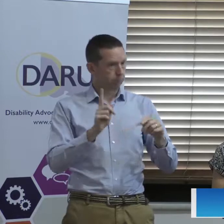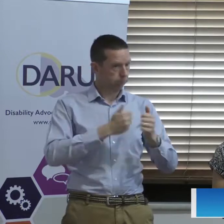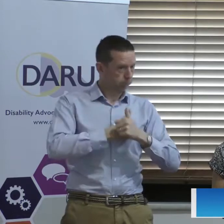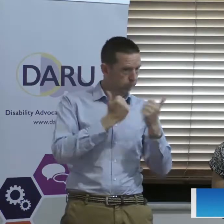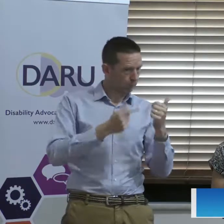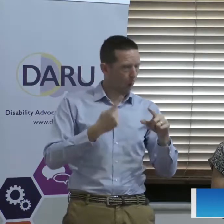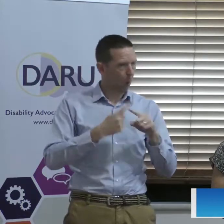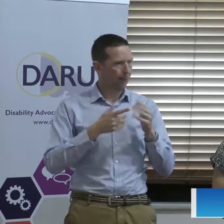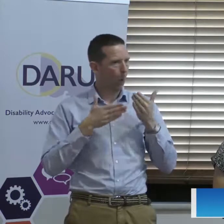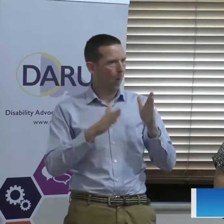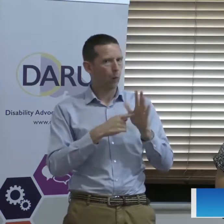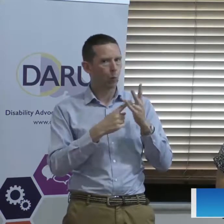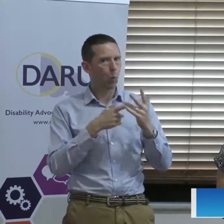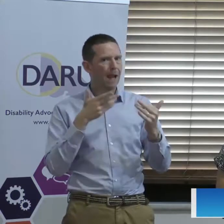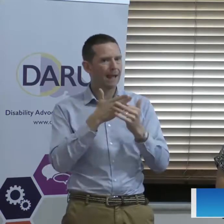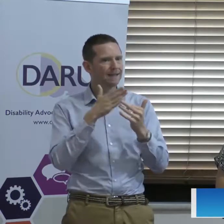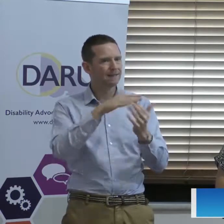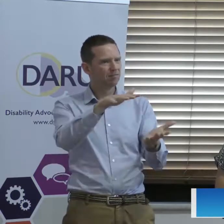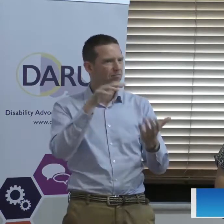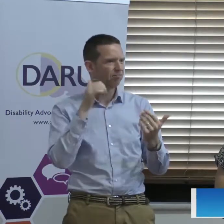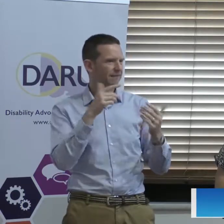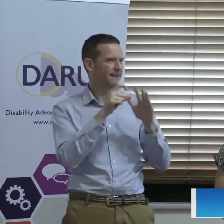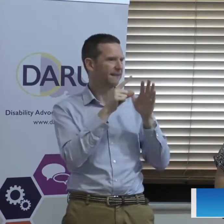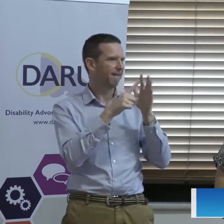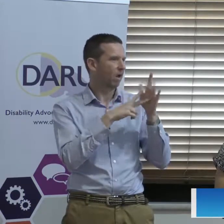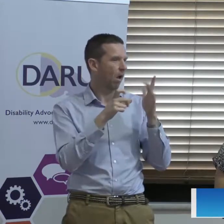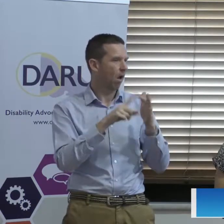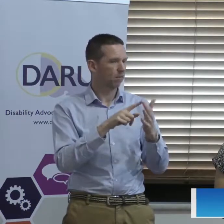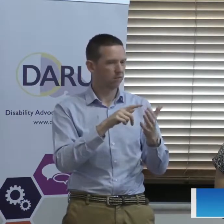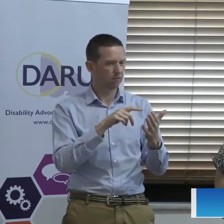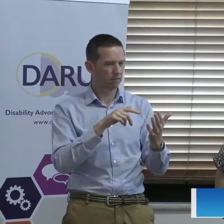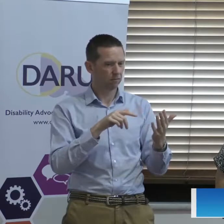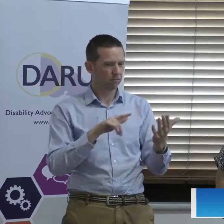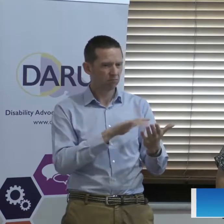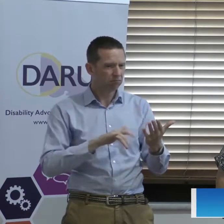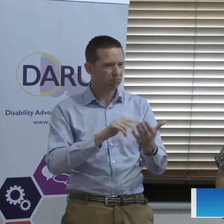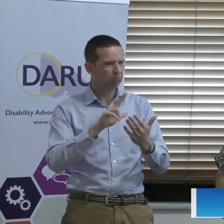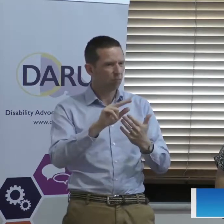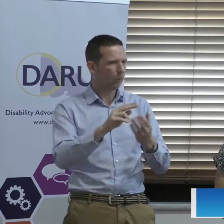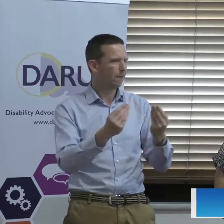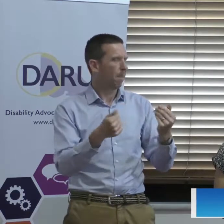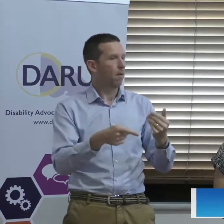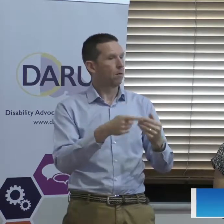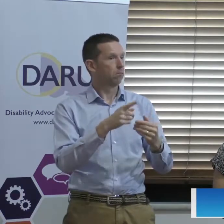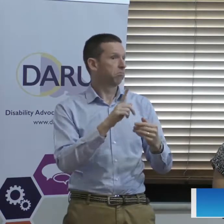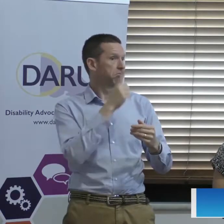way to access a device, for example, then that's what's happening.